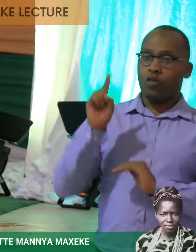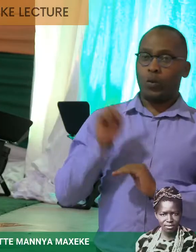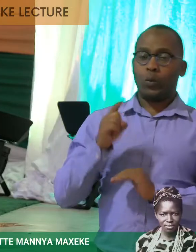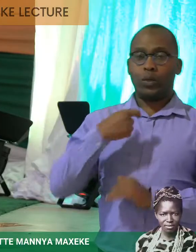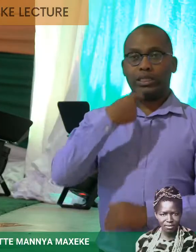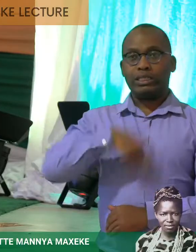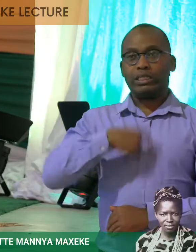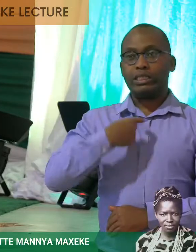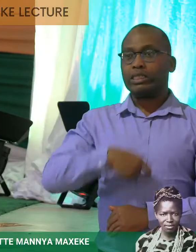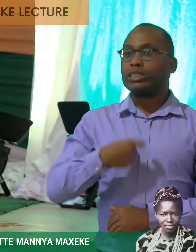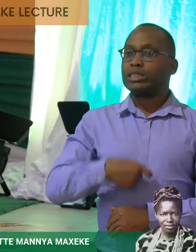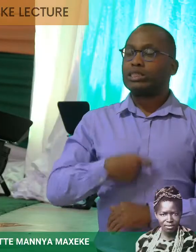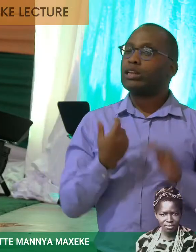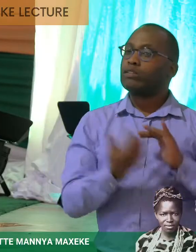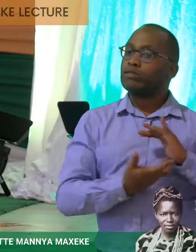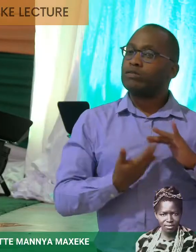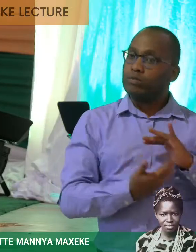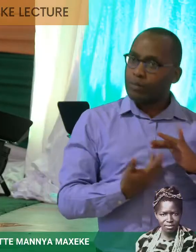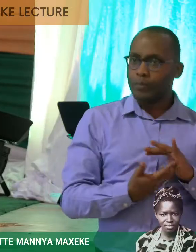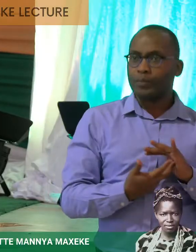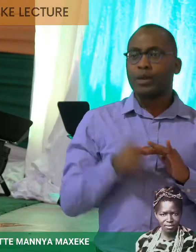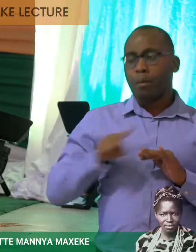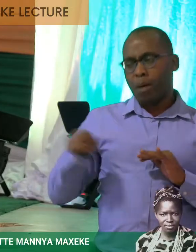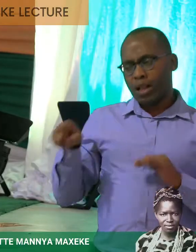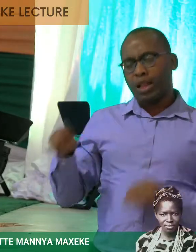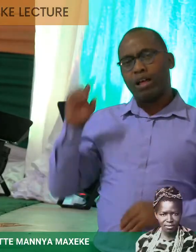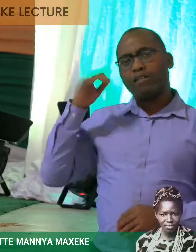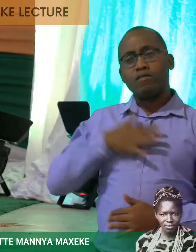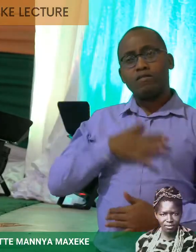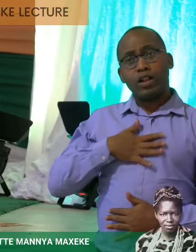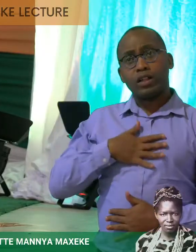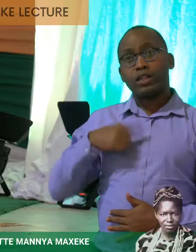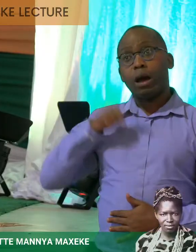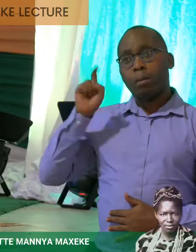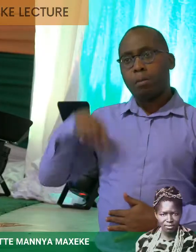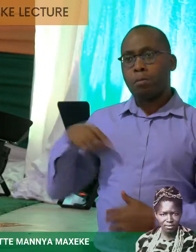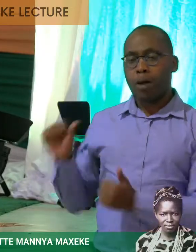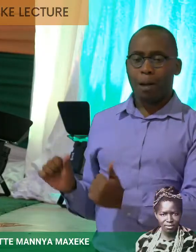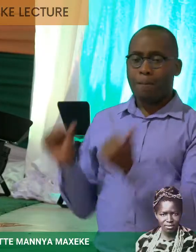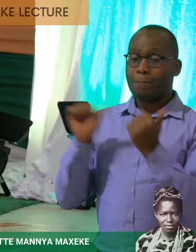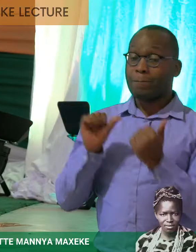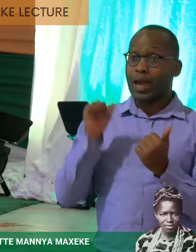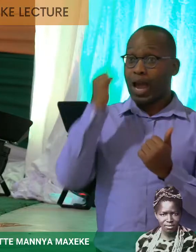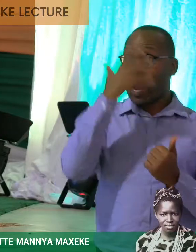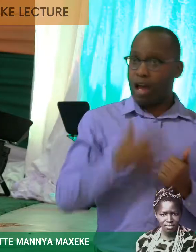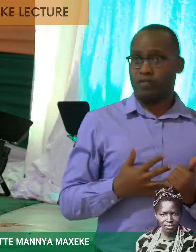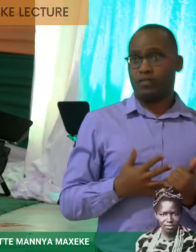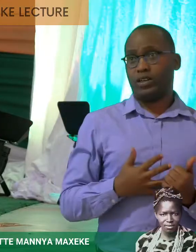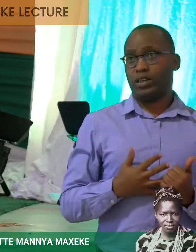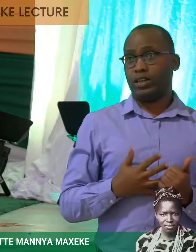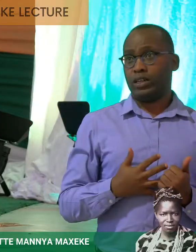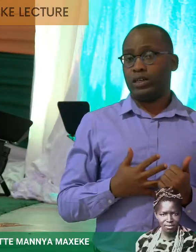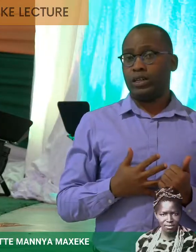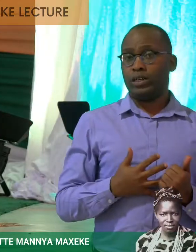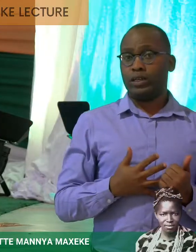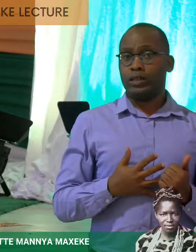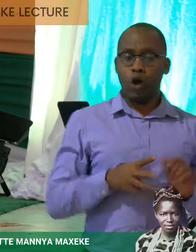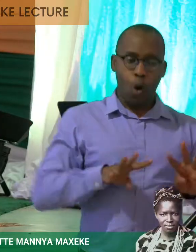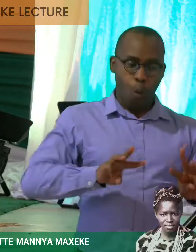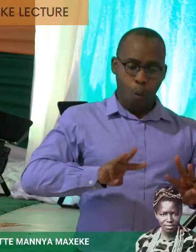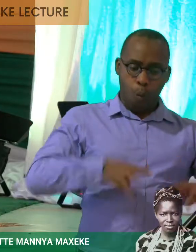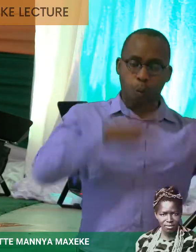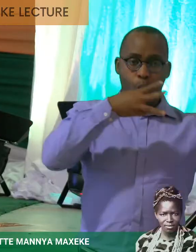return back to her country of birth to join her fellow comrades in waging a just war against